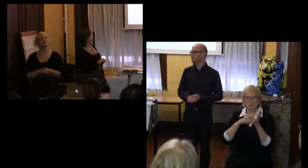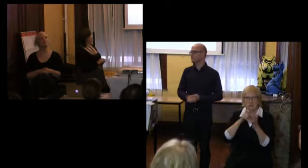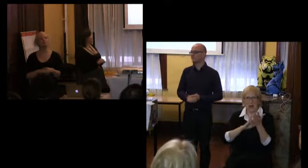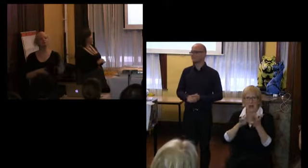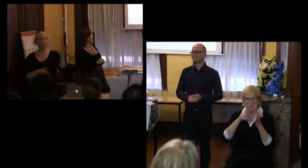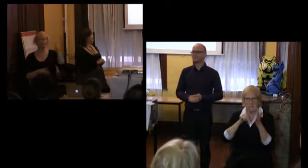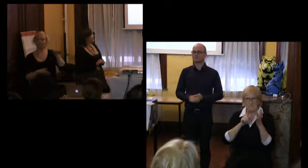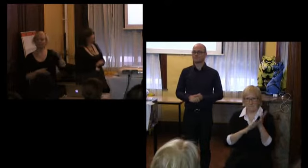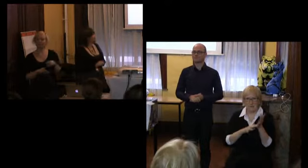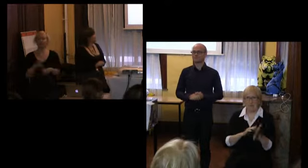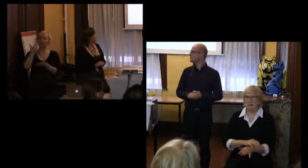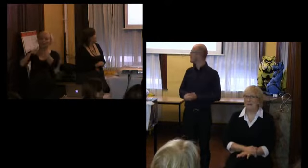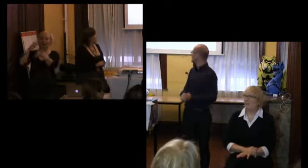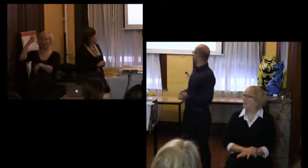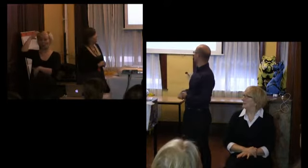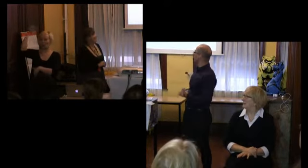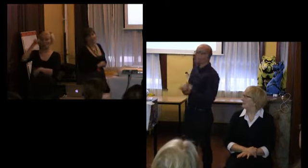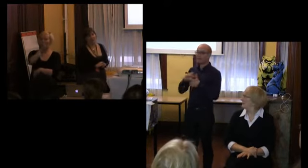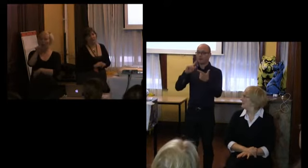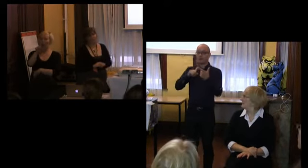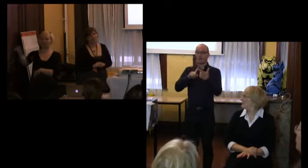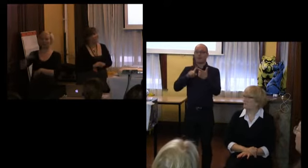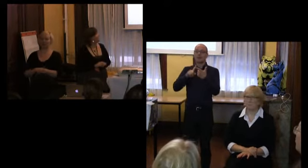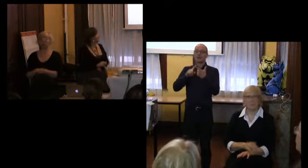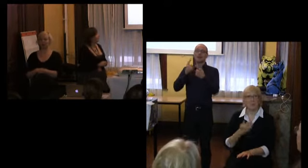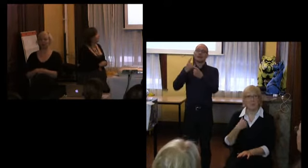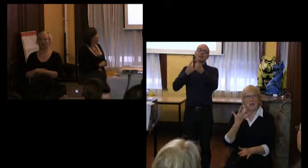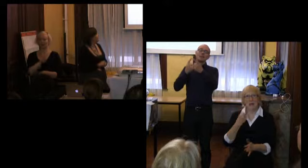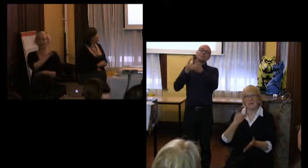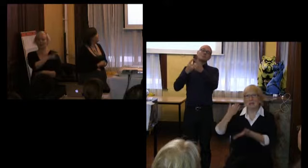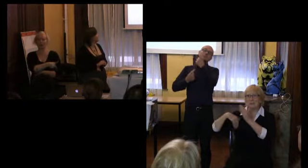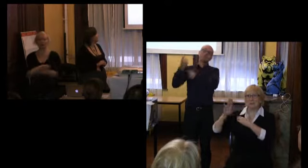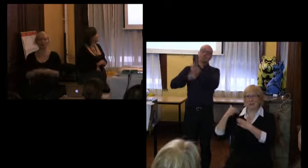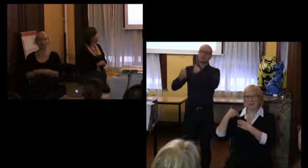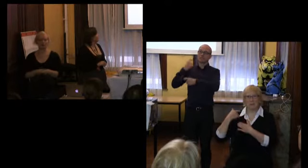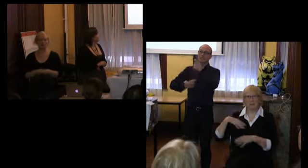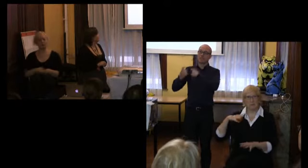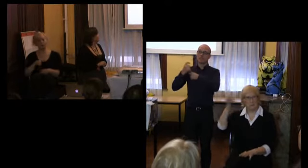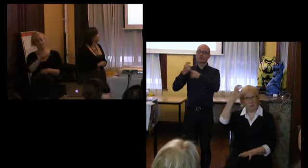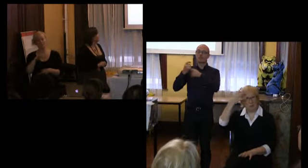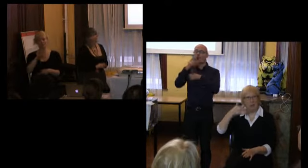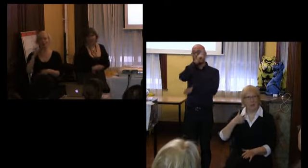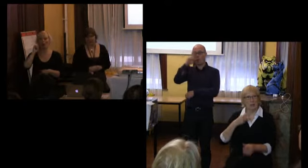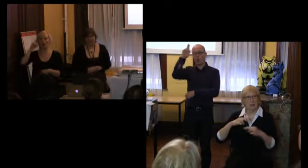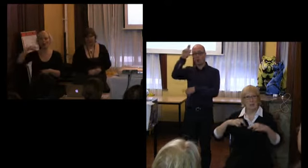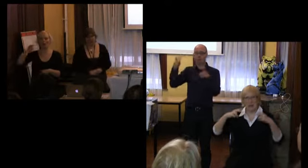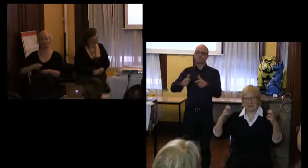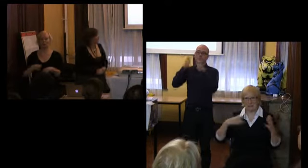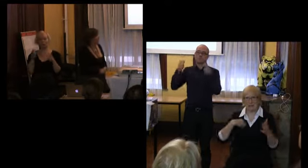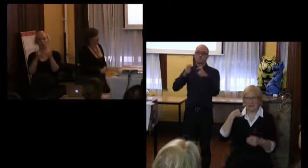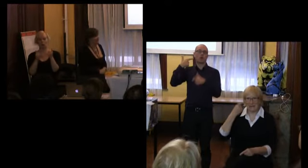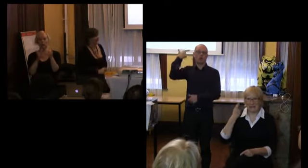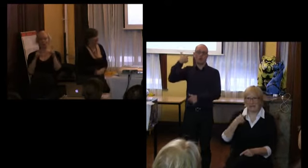And the historic Royal Palace is in the UK, around London, and